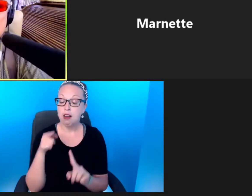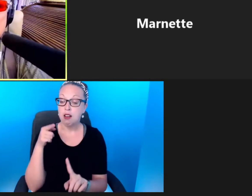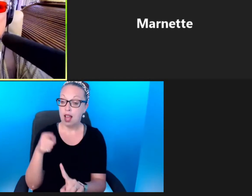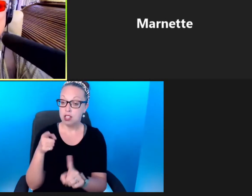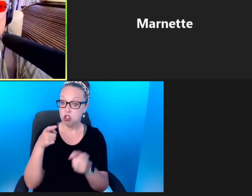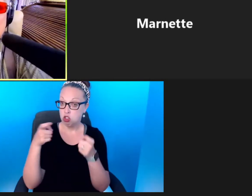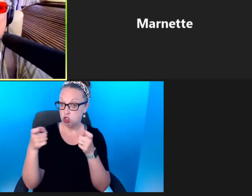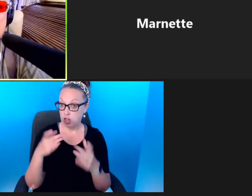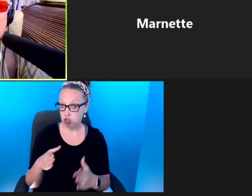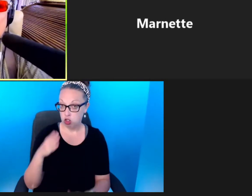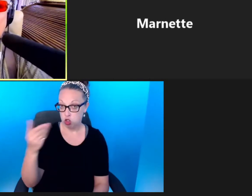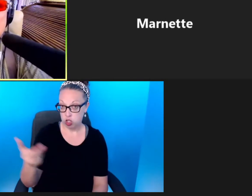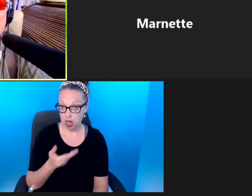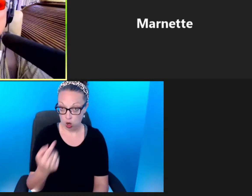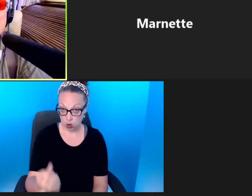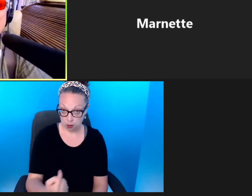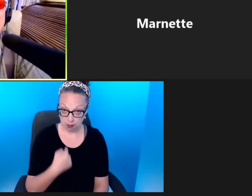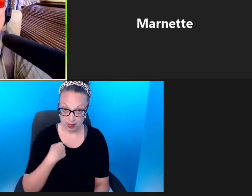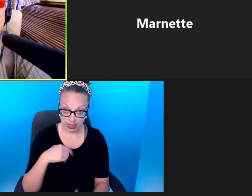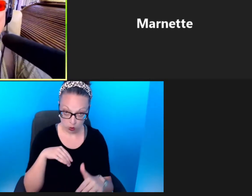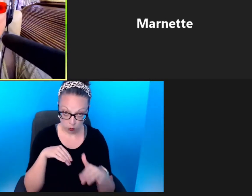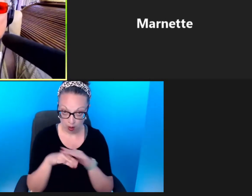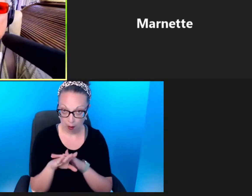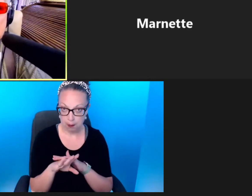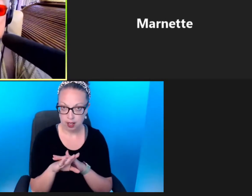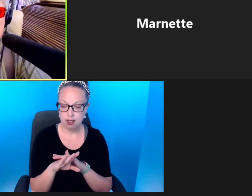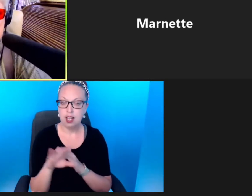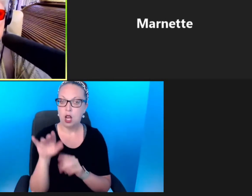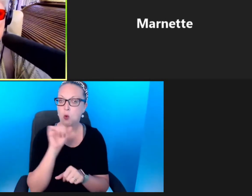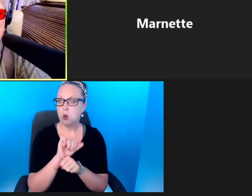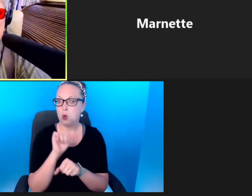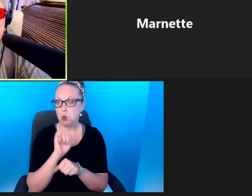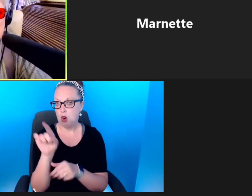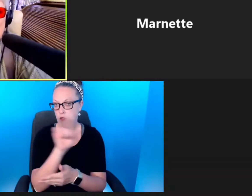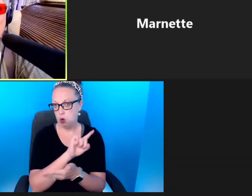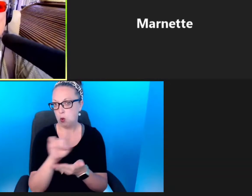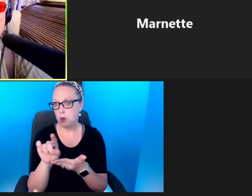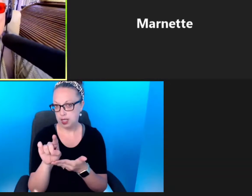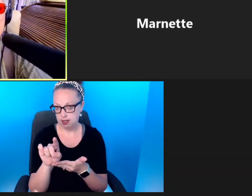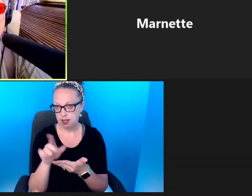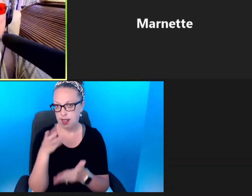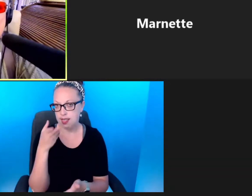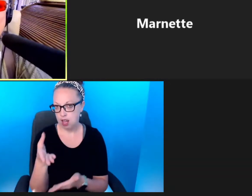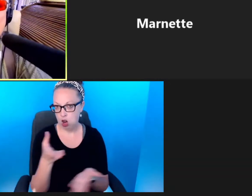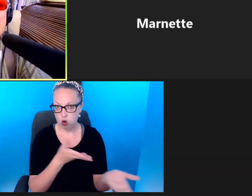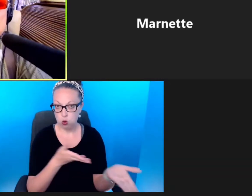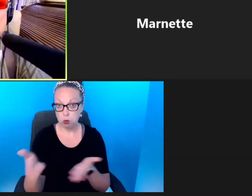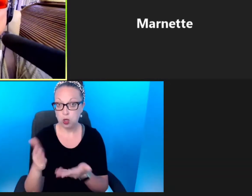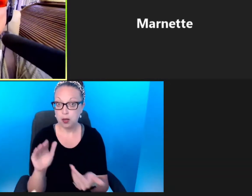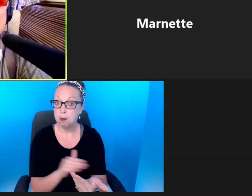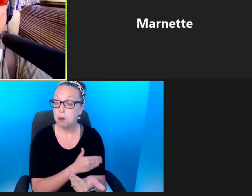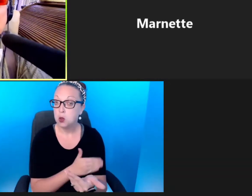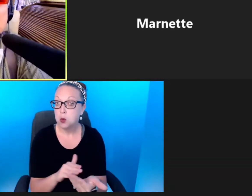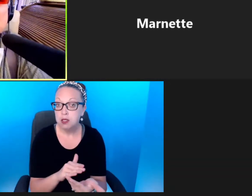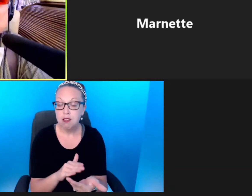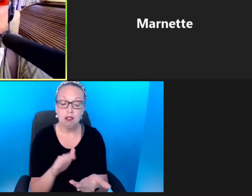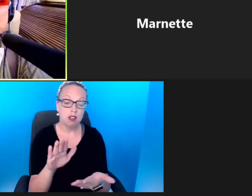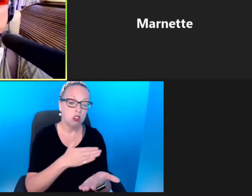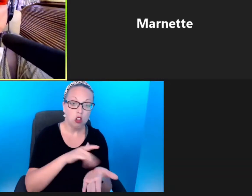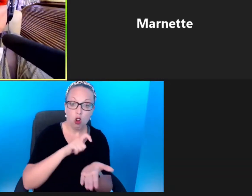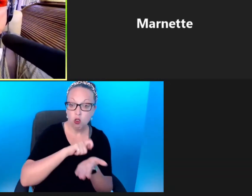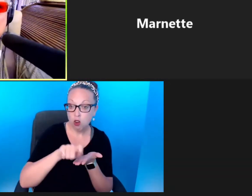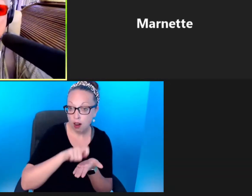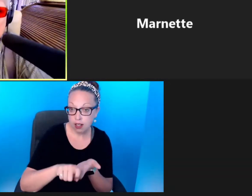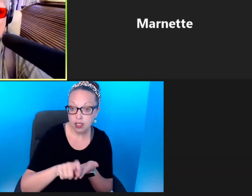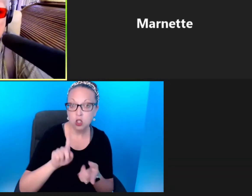she hired me to come in and work for a week in a residency, bringing music and songwriting to